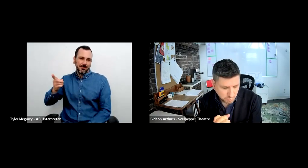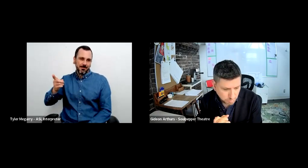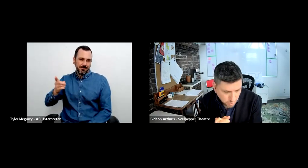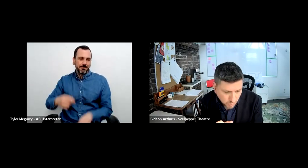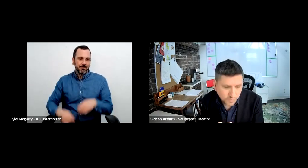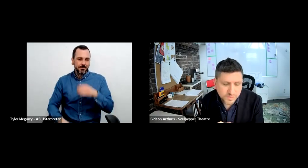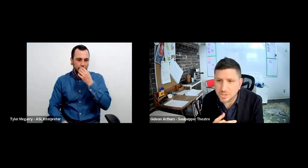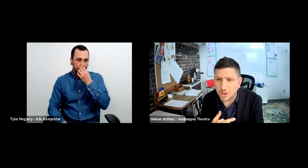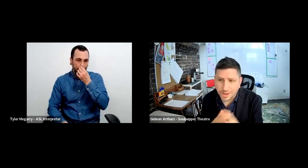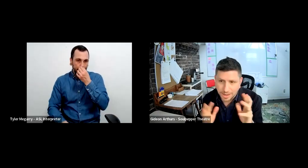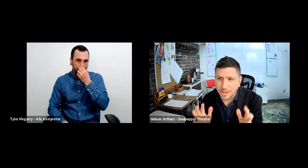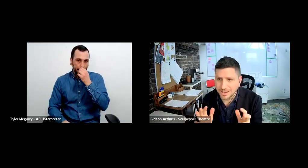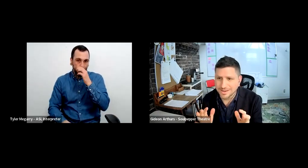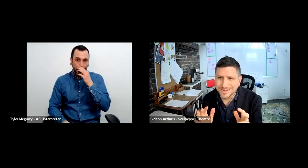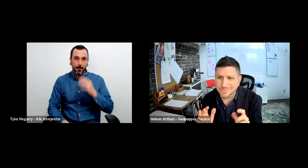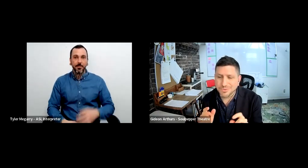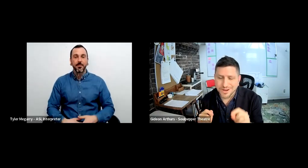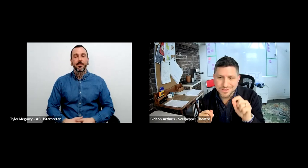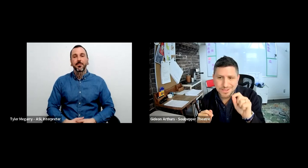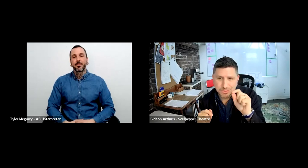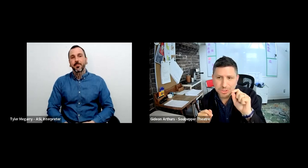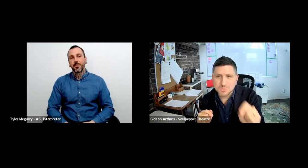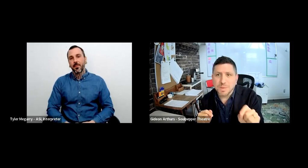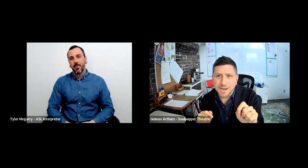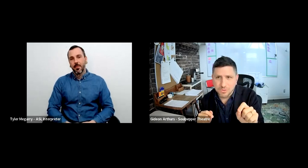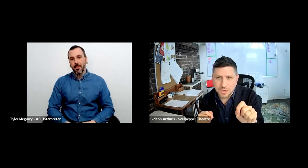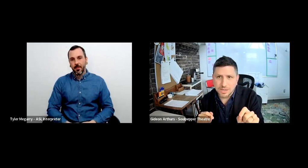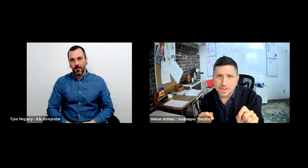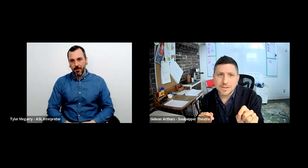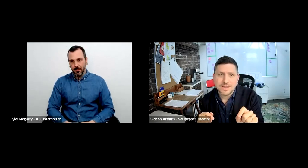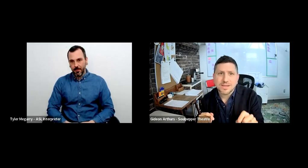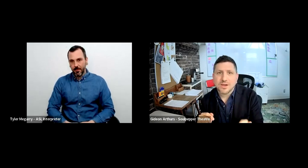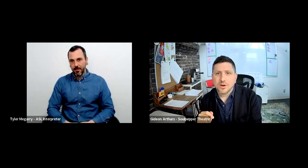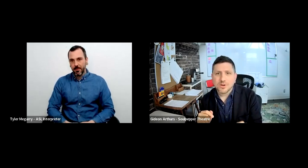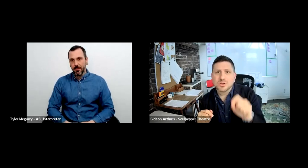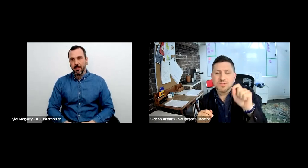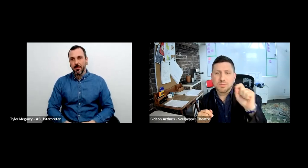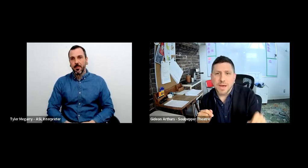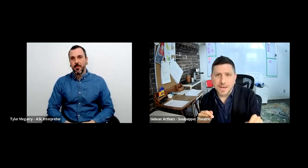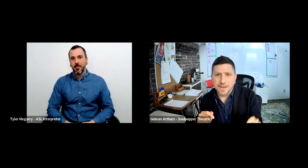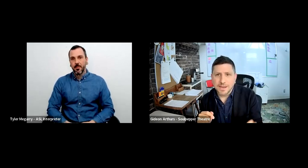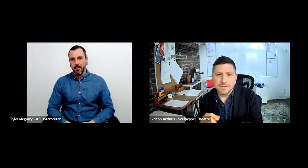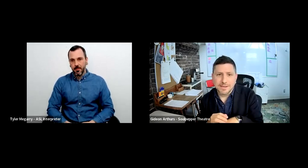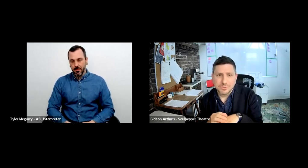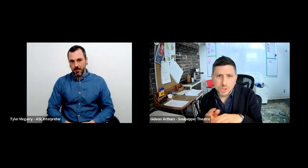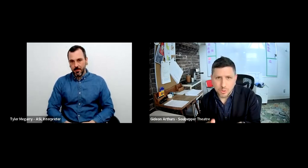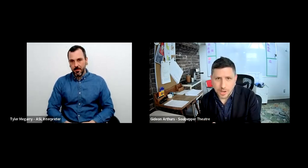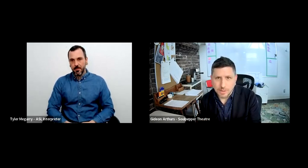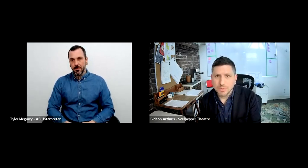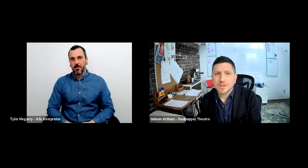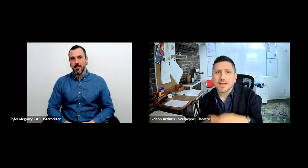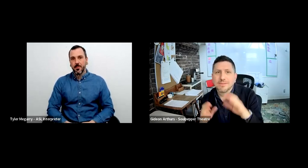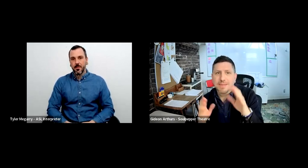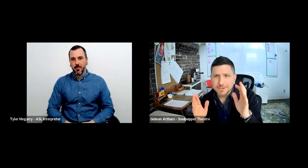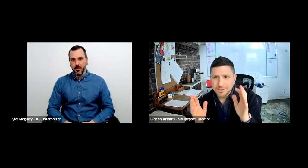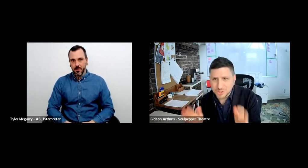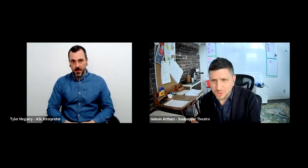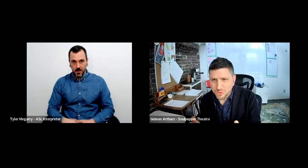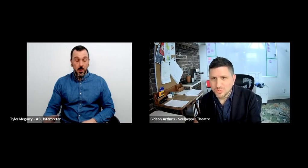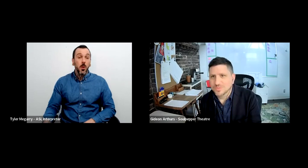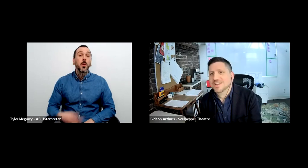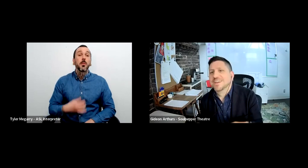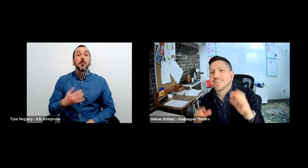that moves online is the product that you can just buy with a click. Ours, you have to buy and then show up and